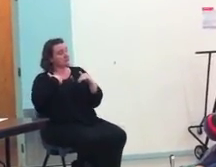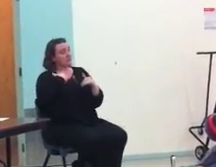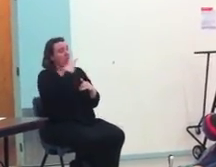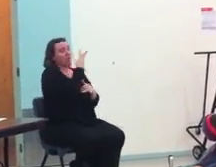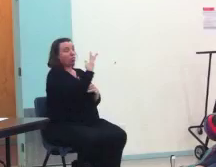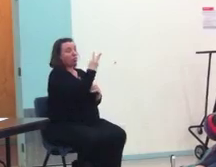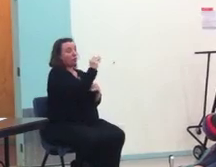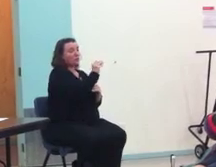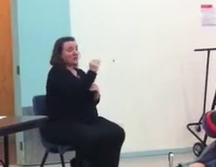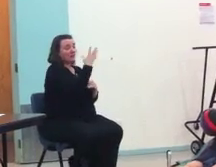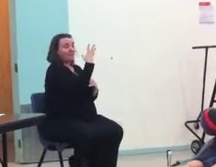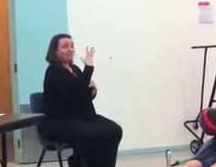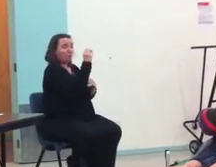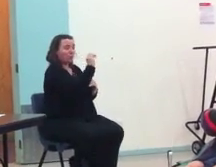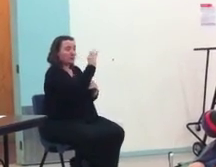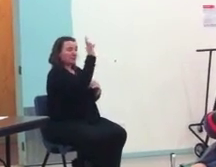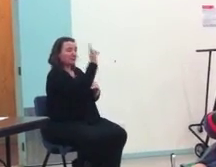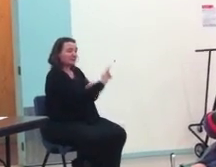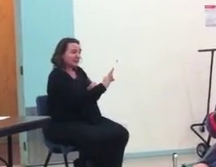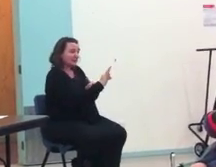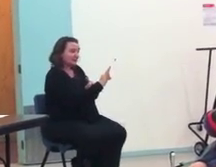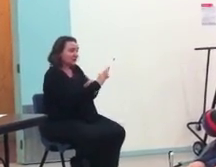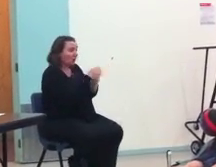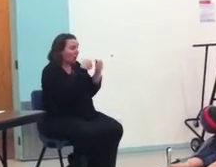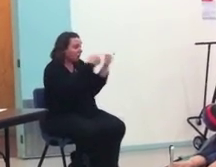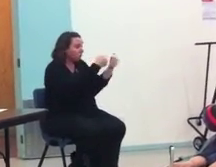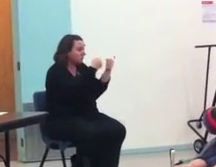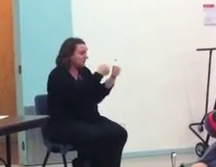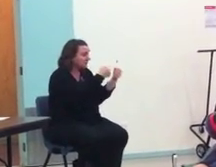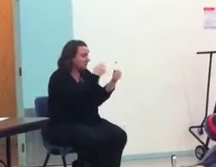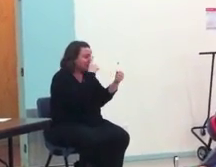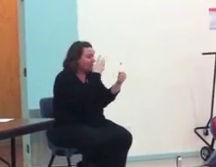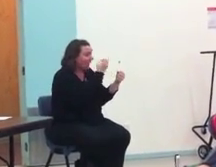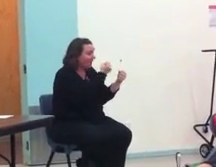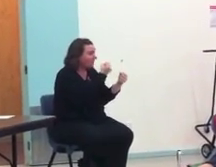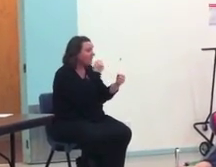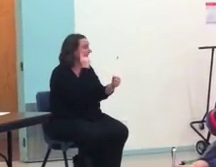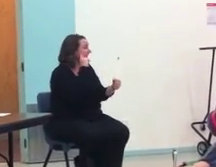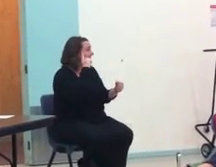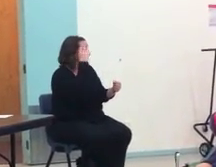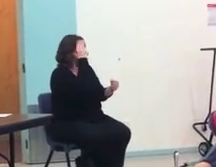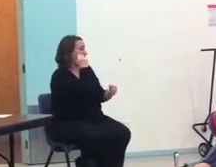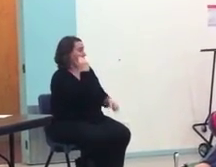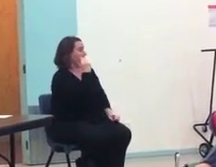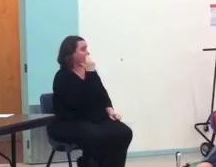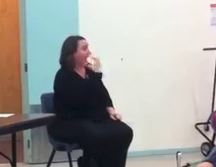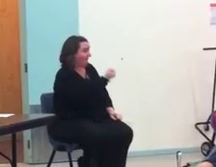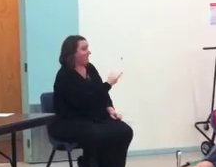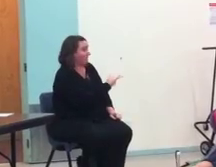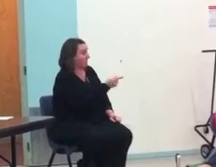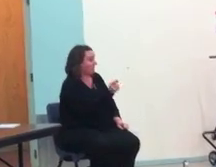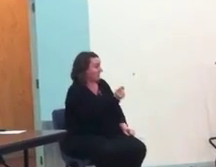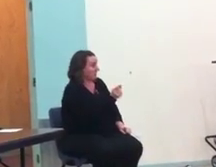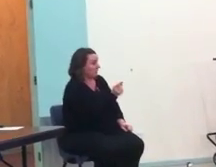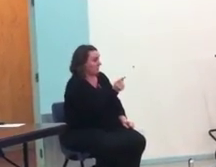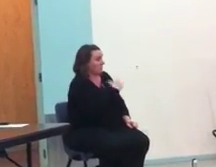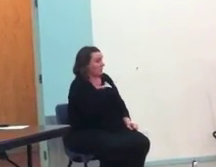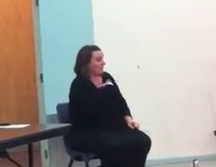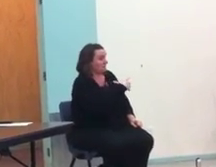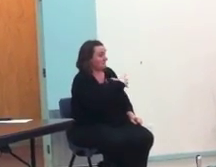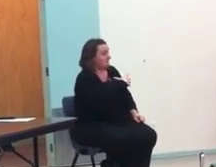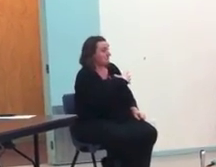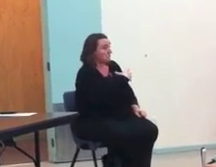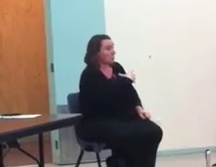and 40% of prisoners have a hearing loss. And probably, actually, more for